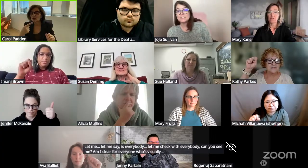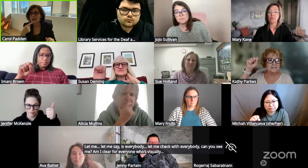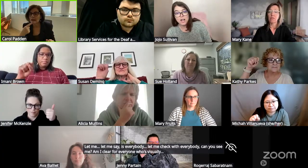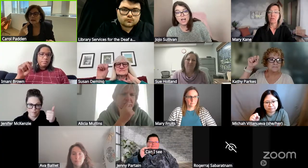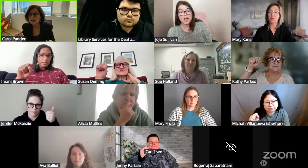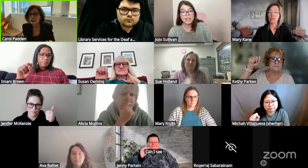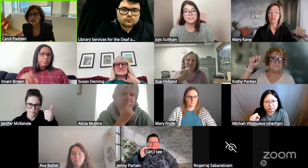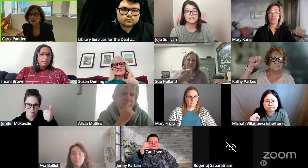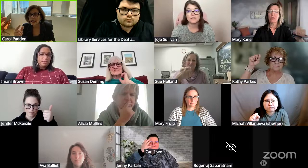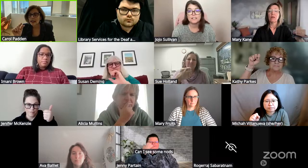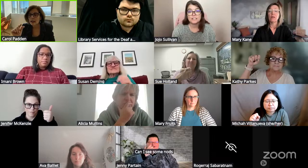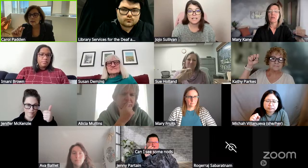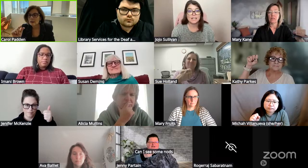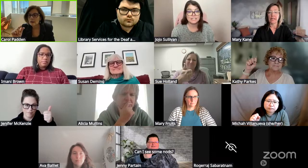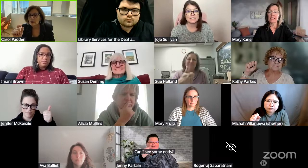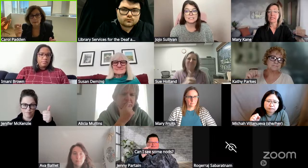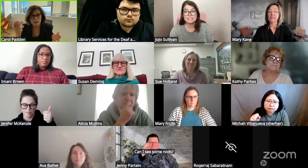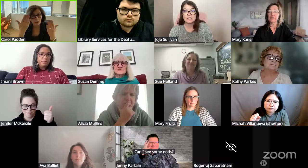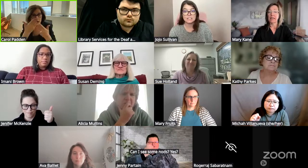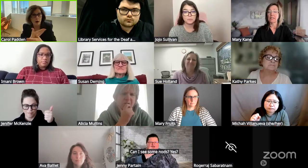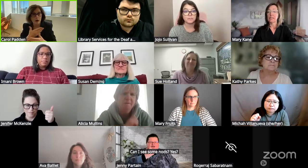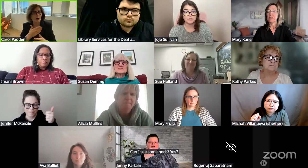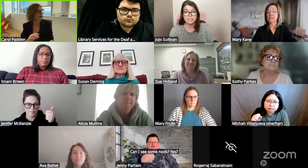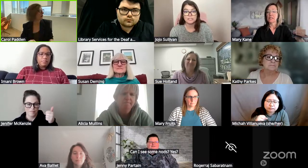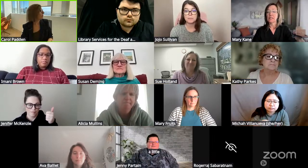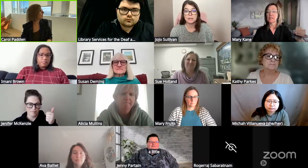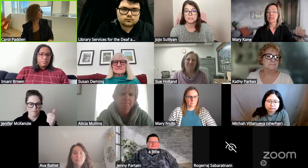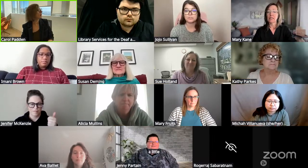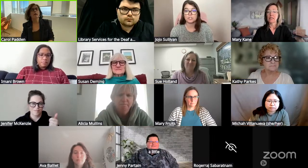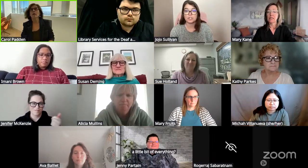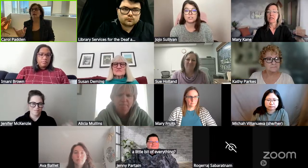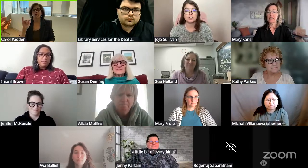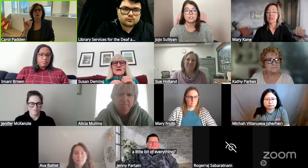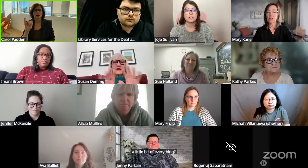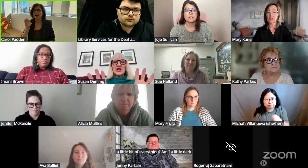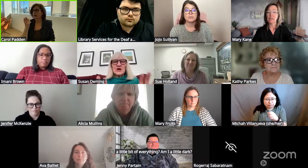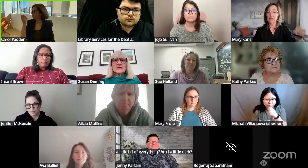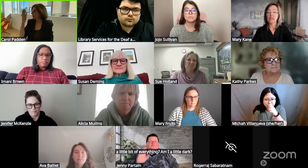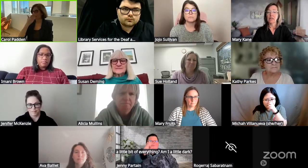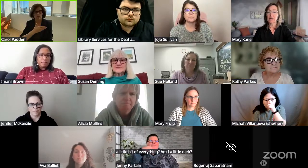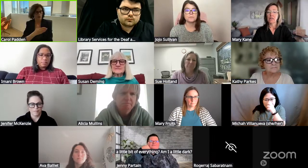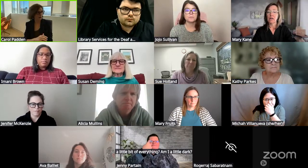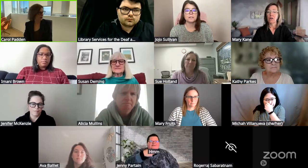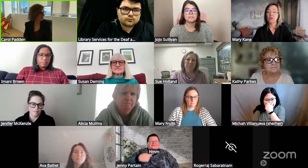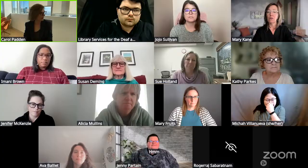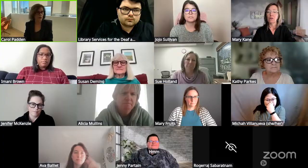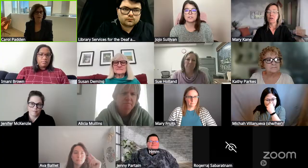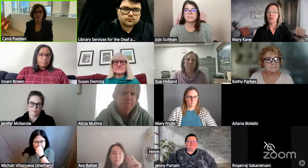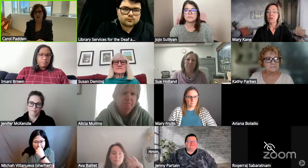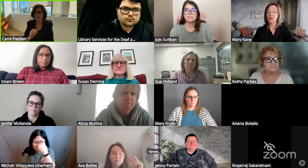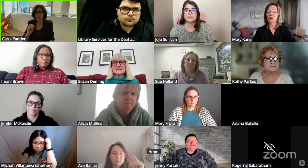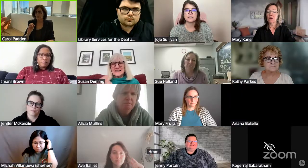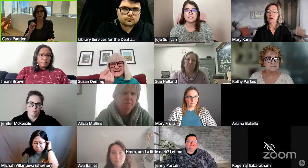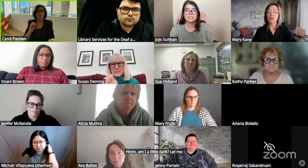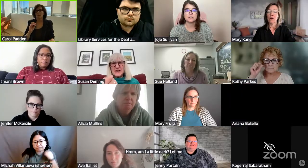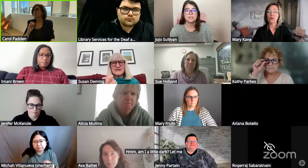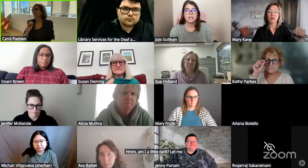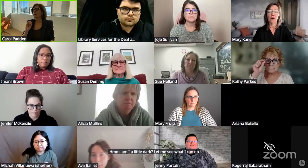some nods? Yes, a little bit. Am I a little dark? Am I a little dark? Let me see what I can do. I'm not